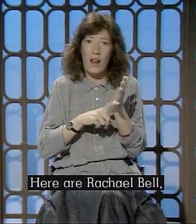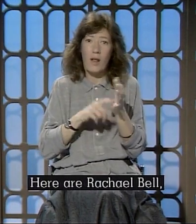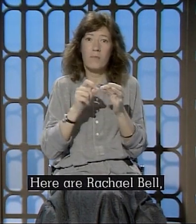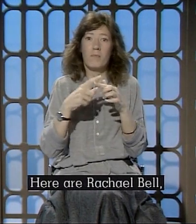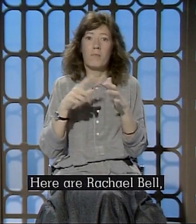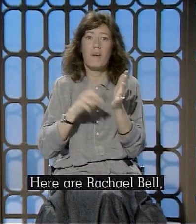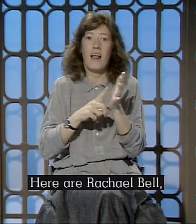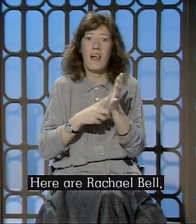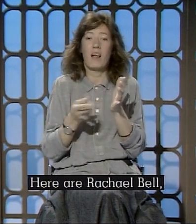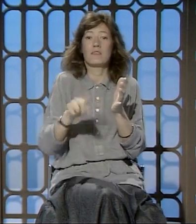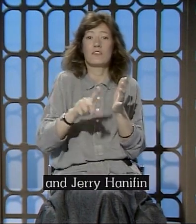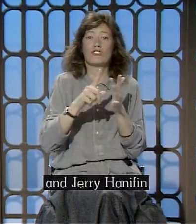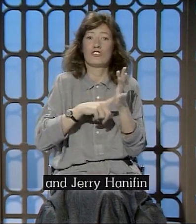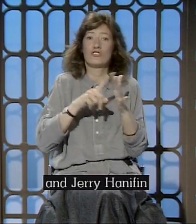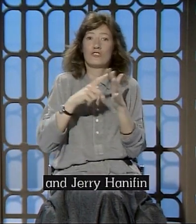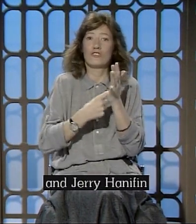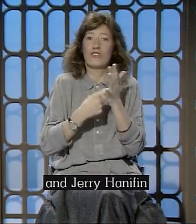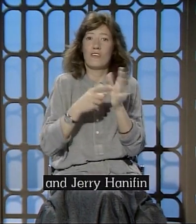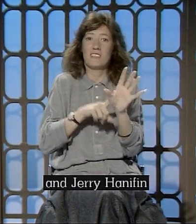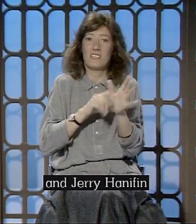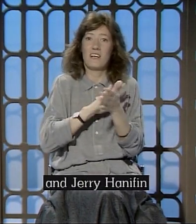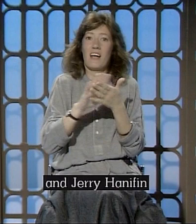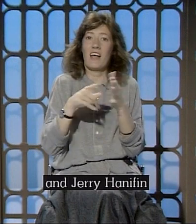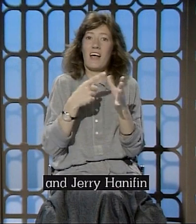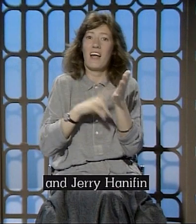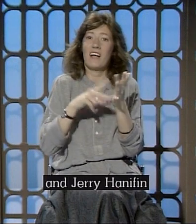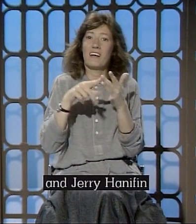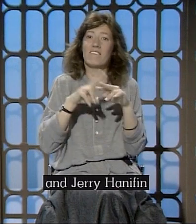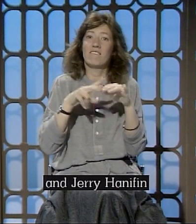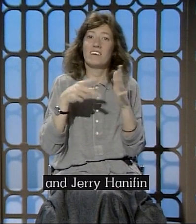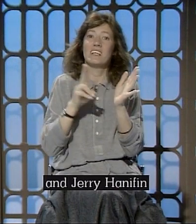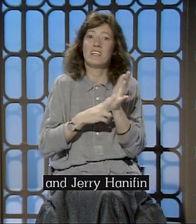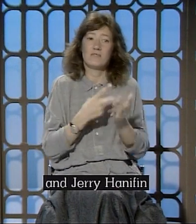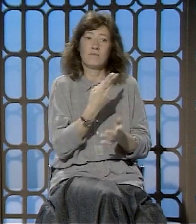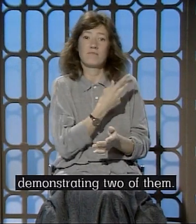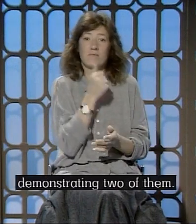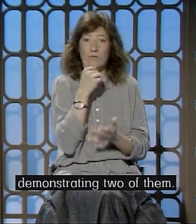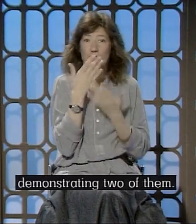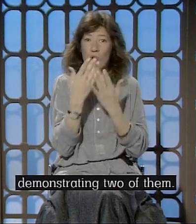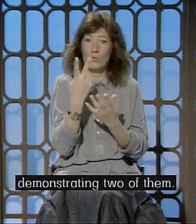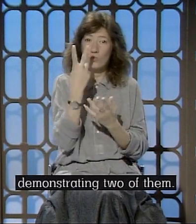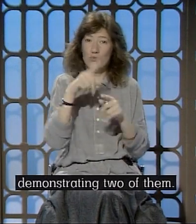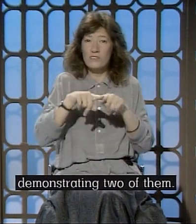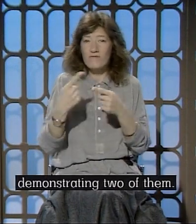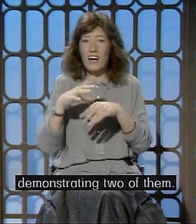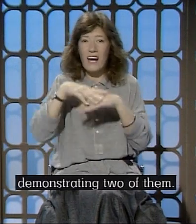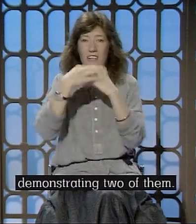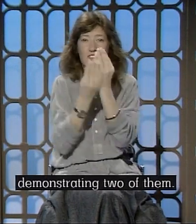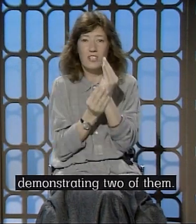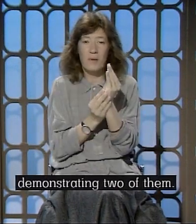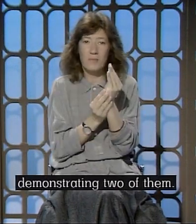Here are Rachel Bell and Jerry Hannafin demonstrating two of them.